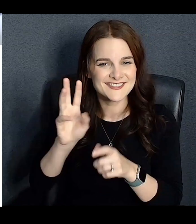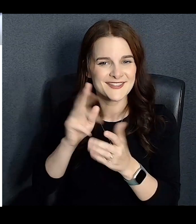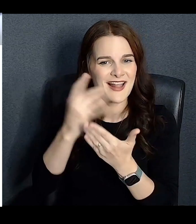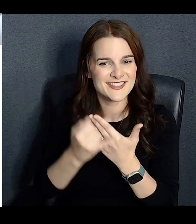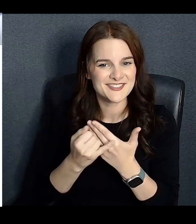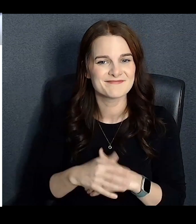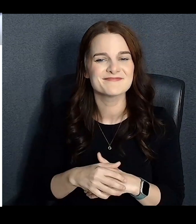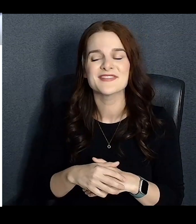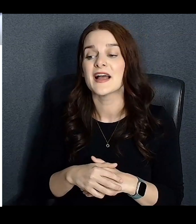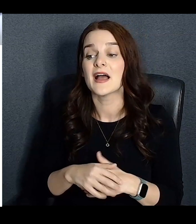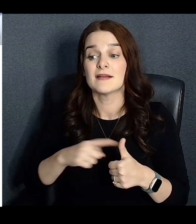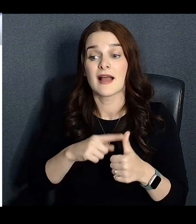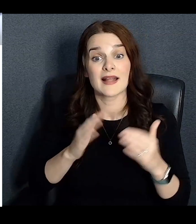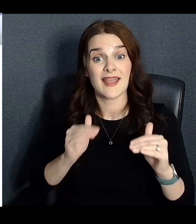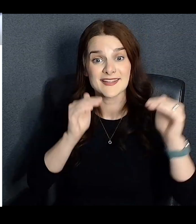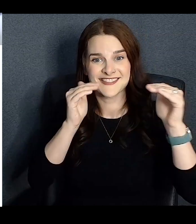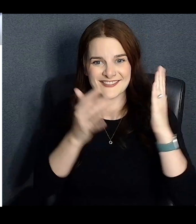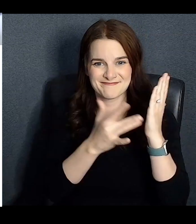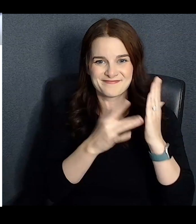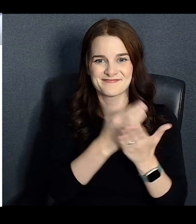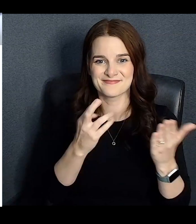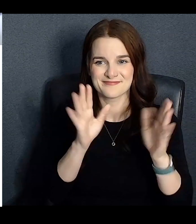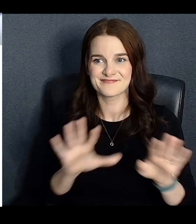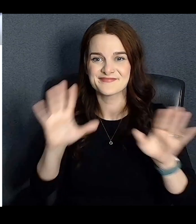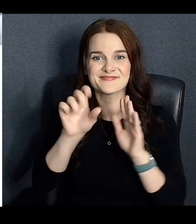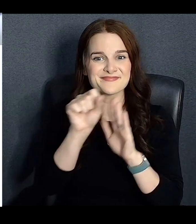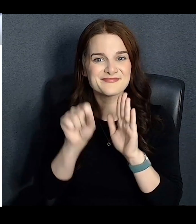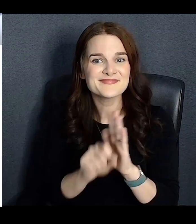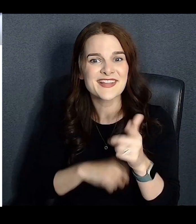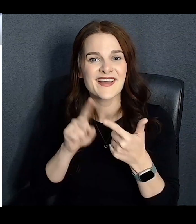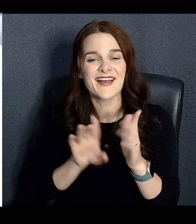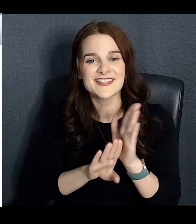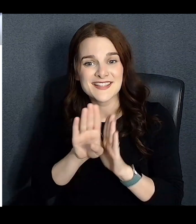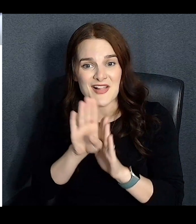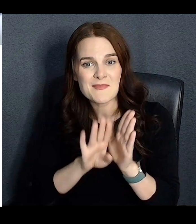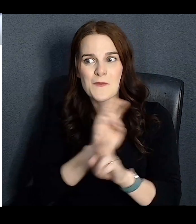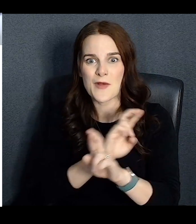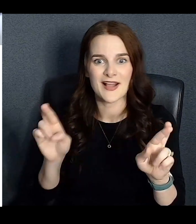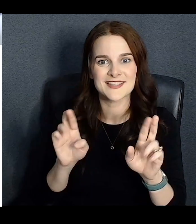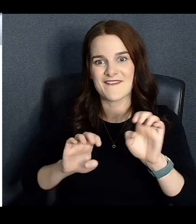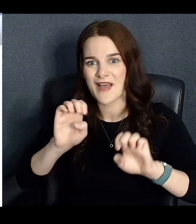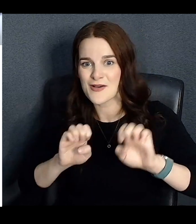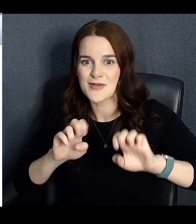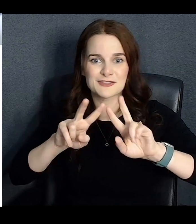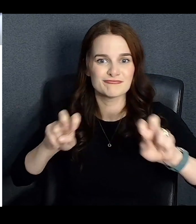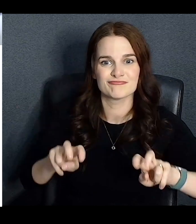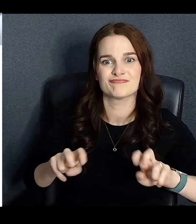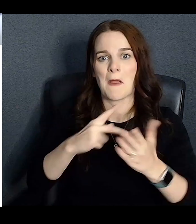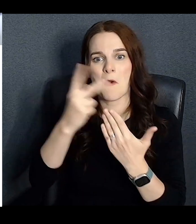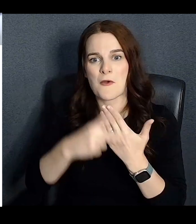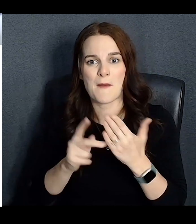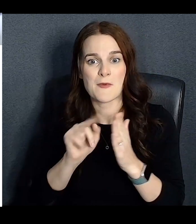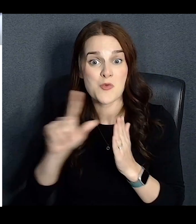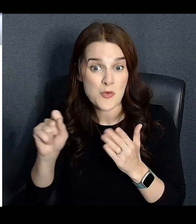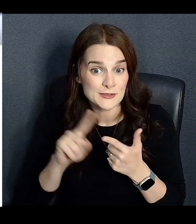6 initiatives. Those initiatives are enhancing technology resources throughout the state, developing a readiness evaluation